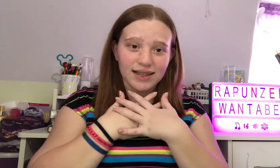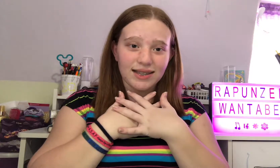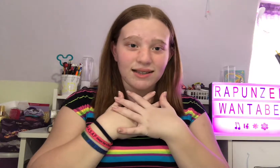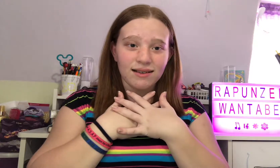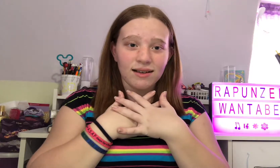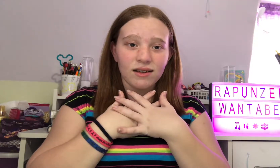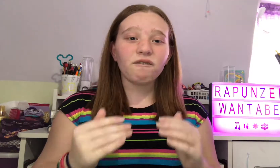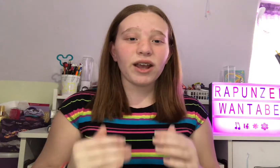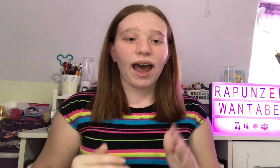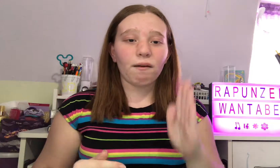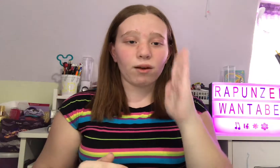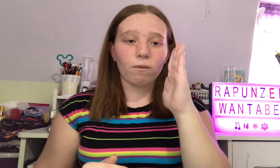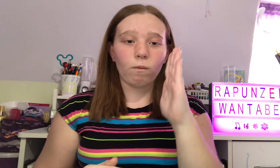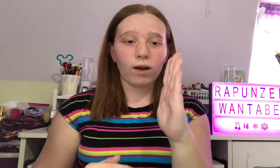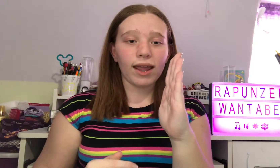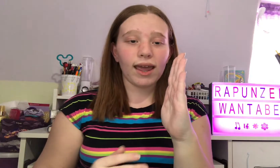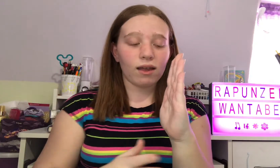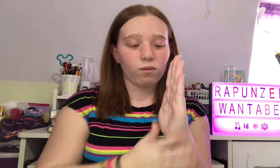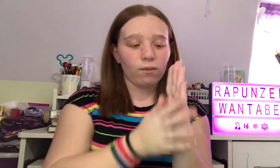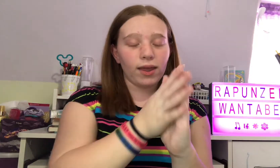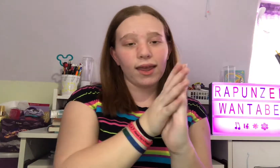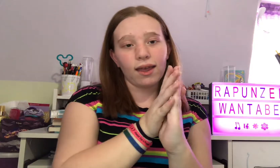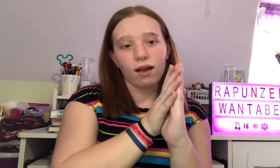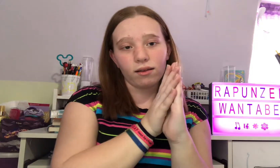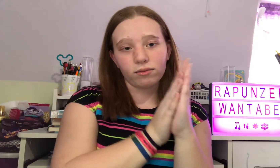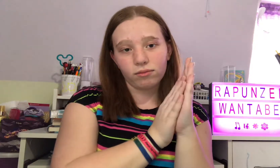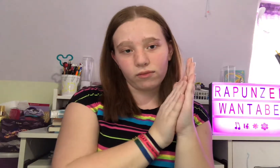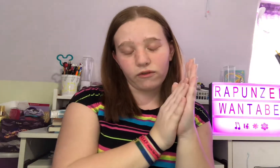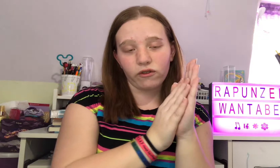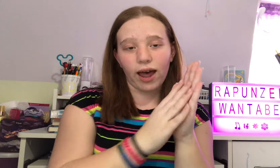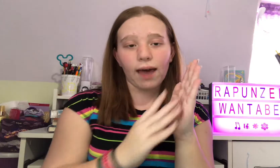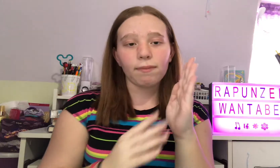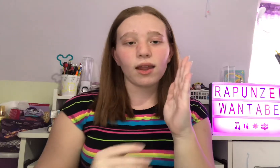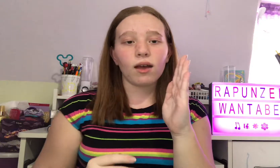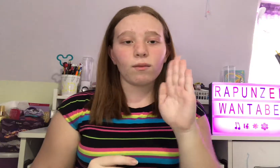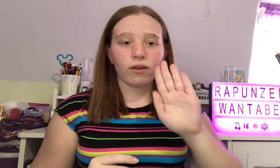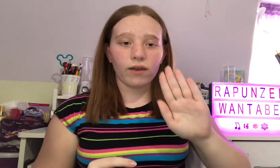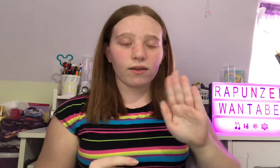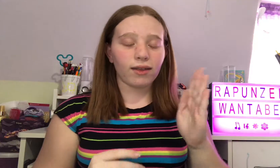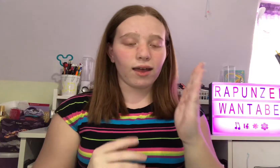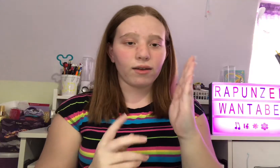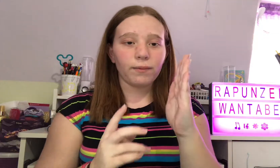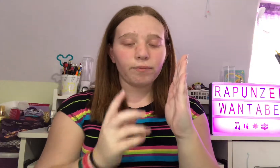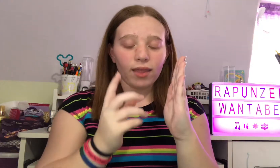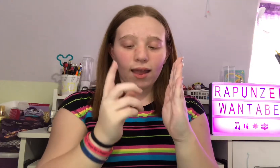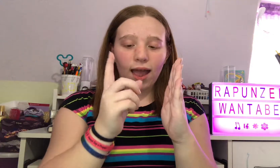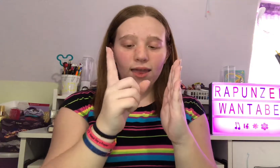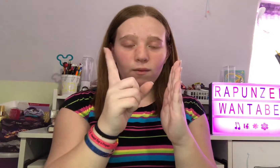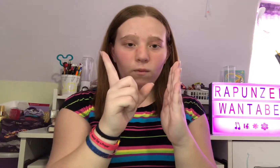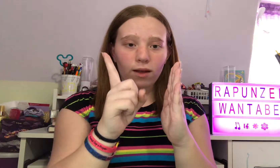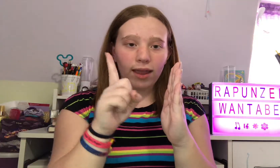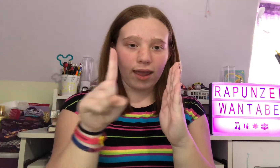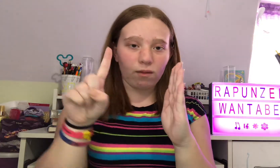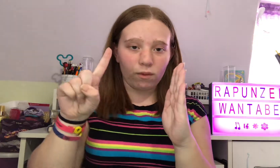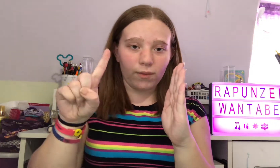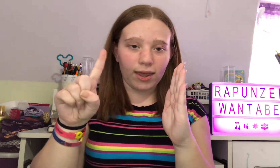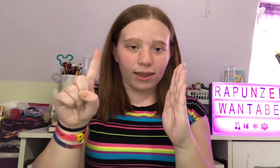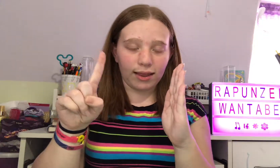chest. Every hour, one hand will be flat with your fingers together, and then one hand will be like